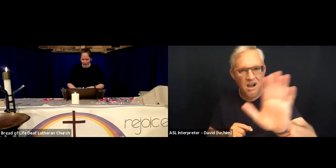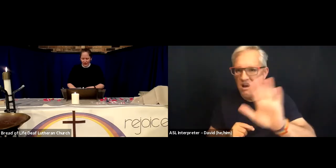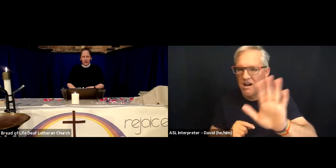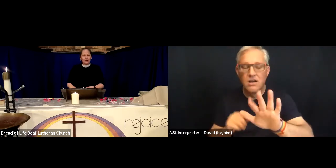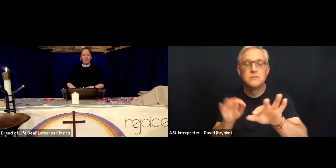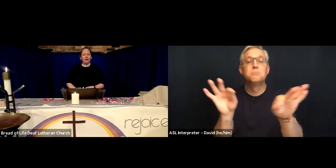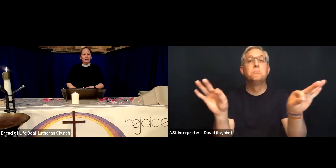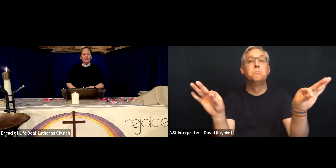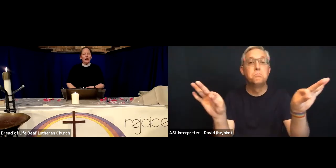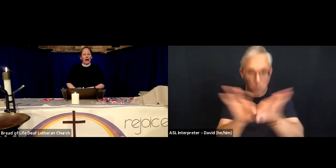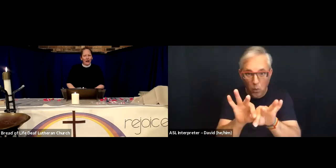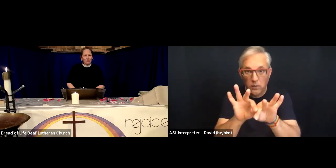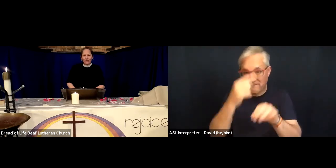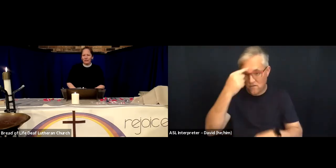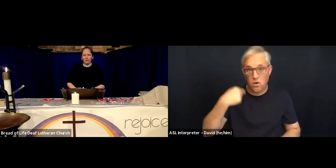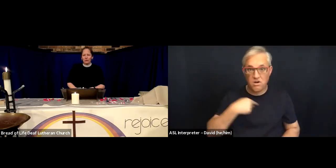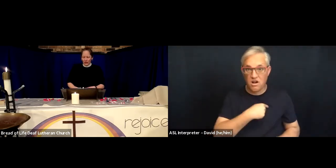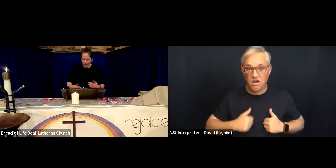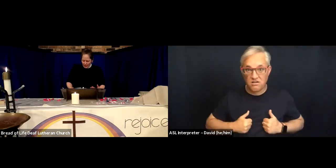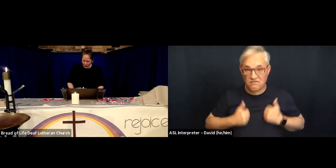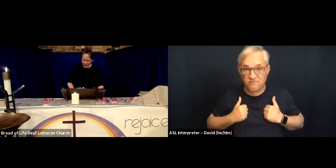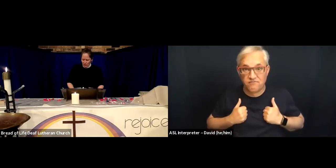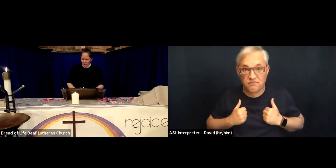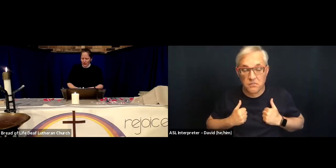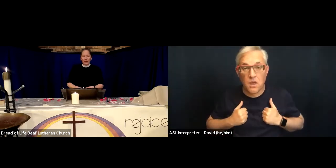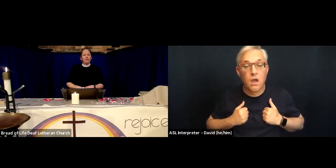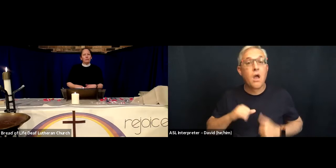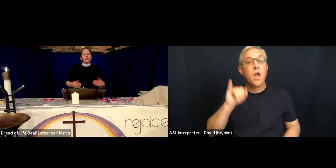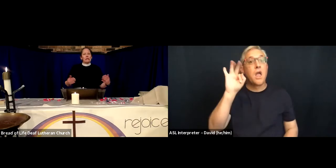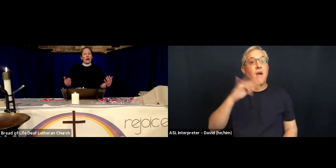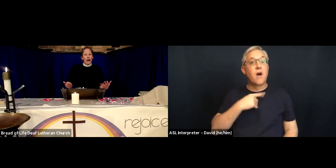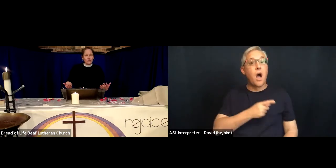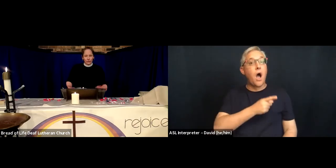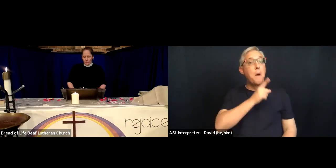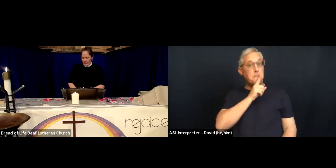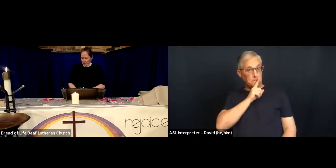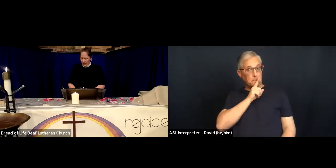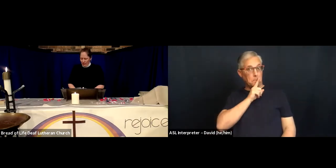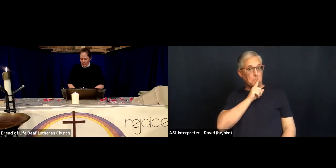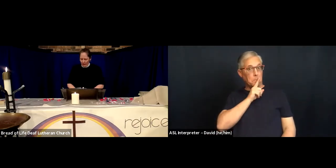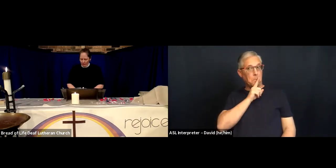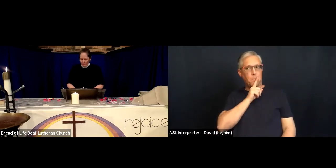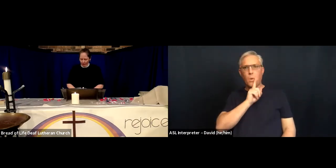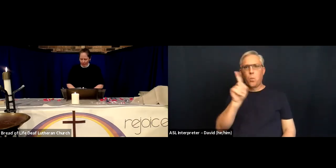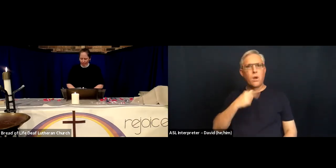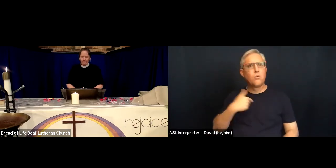lives. I believe it would be irresponsible for me not to address the